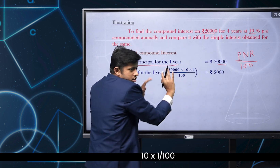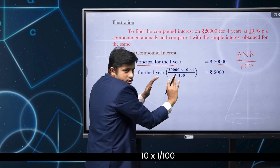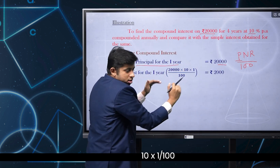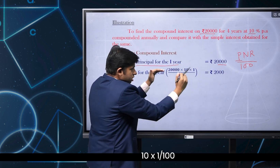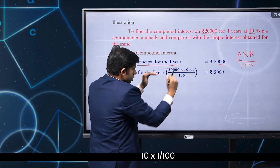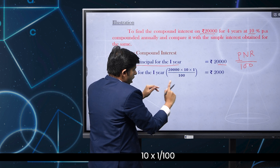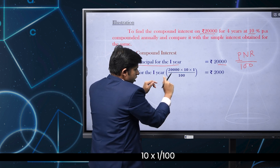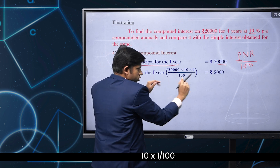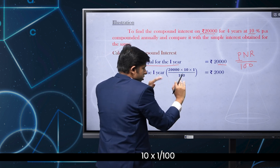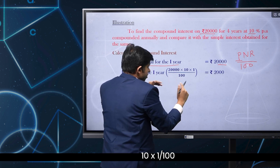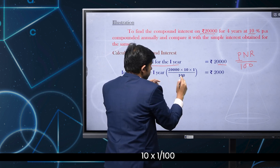10 into